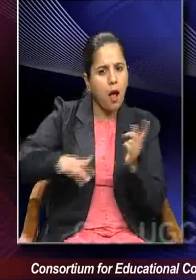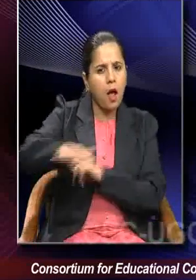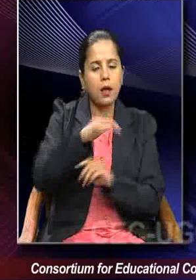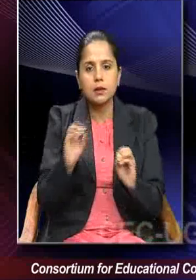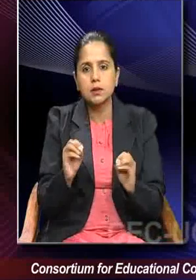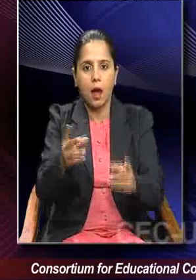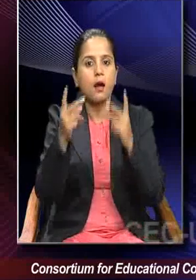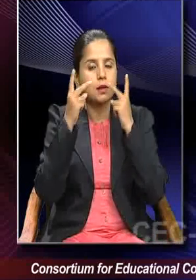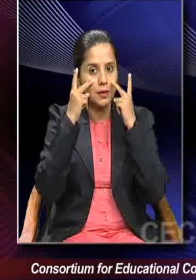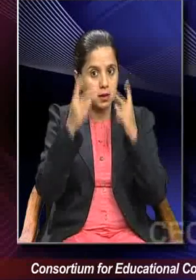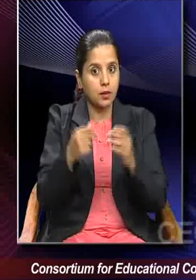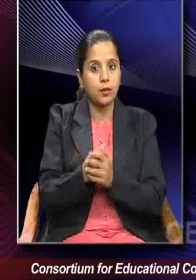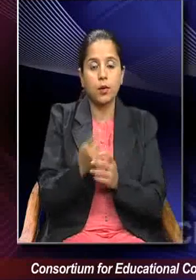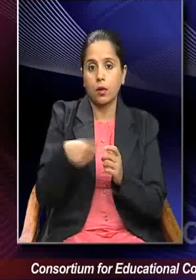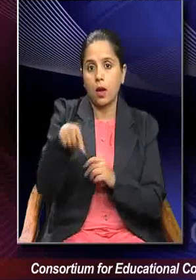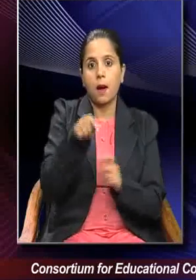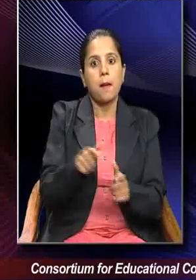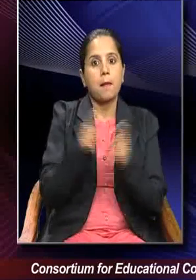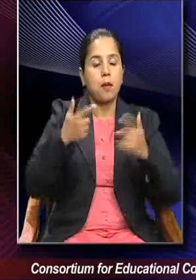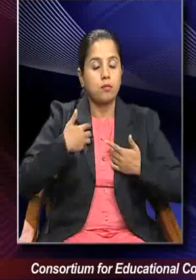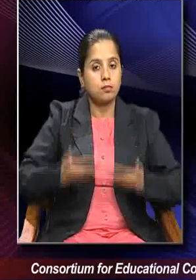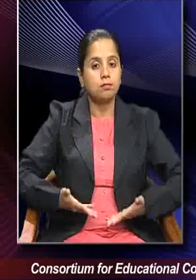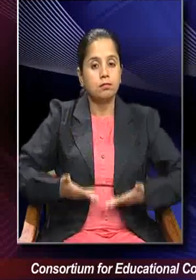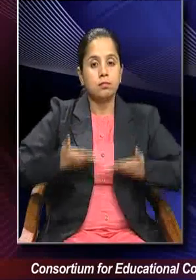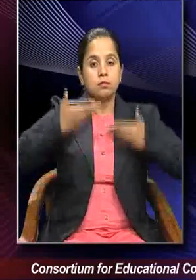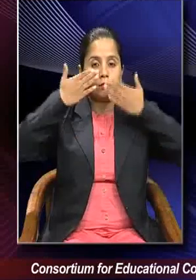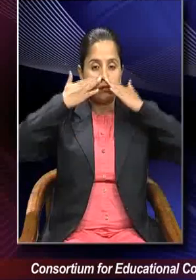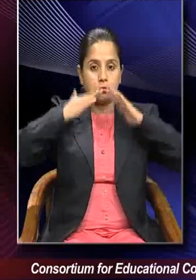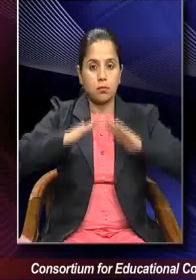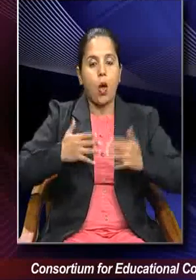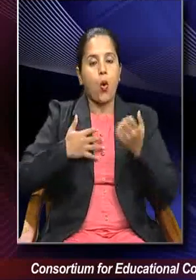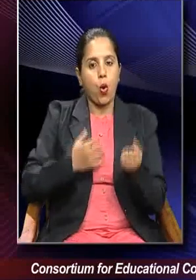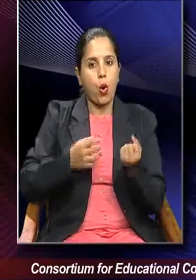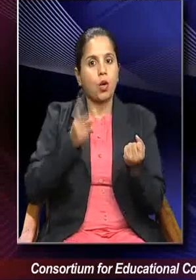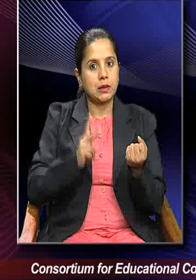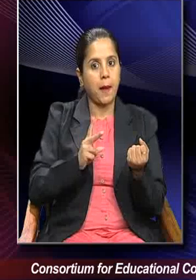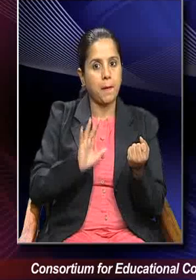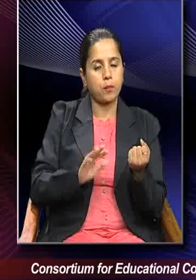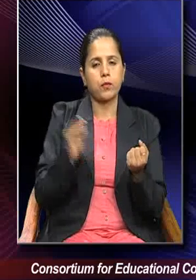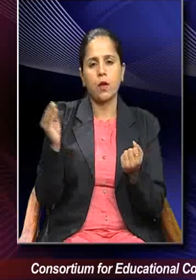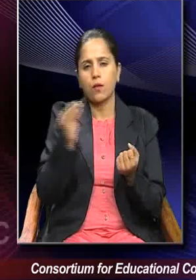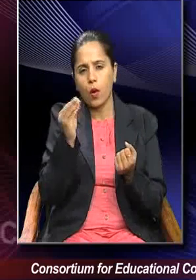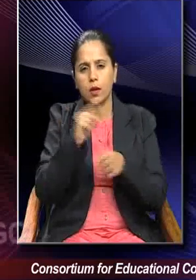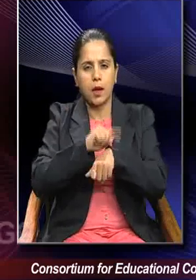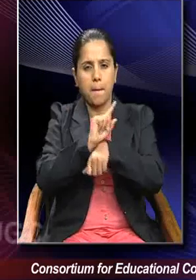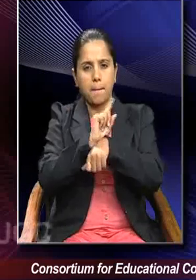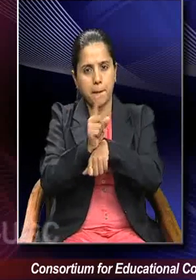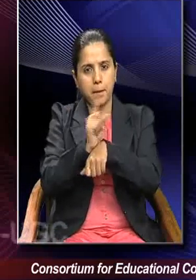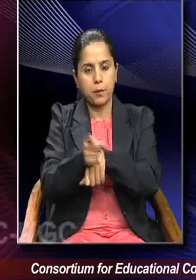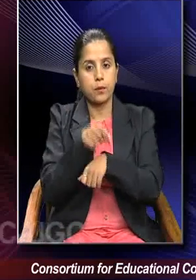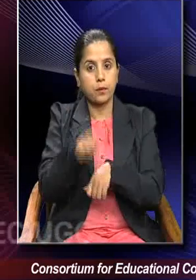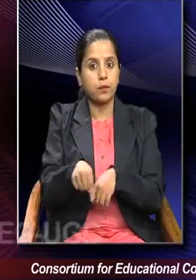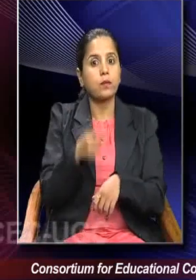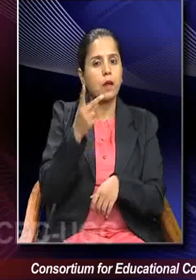start. Take a big breath in the hold it and for a few seconds while tensing